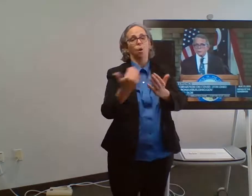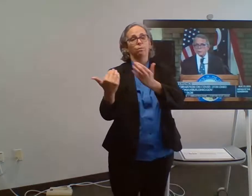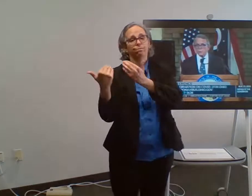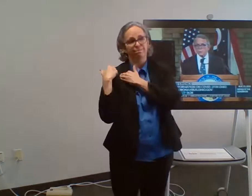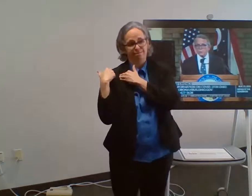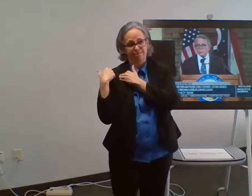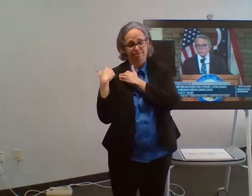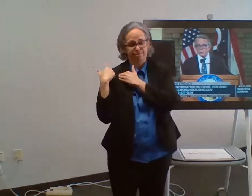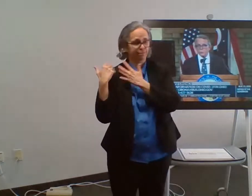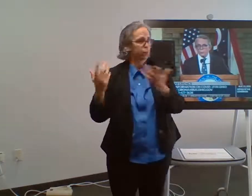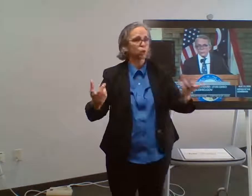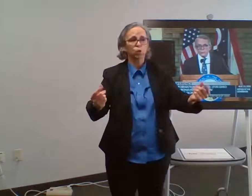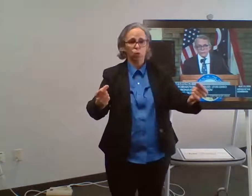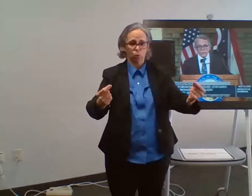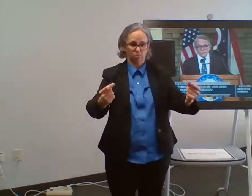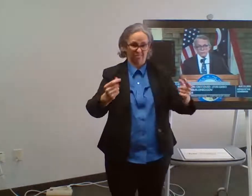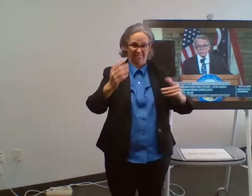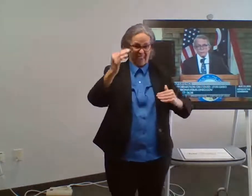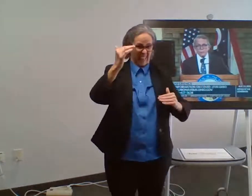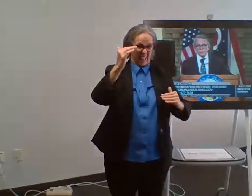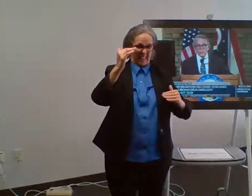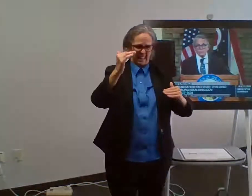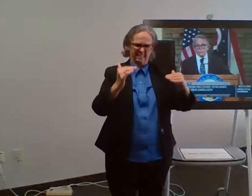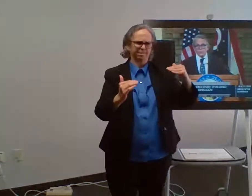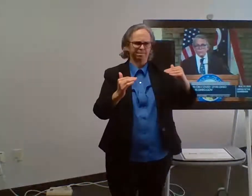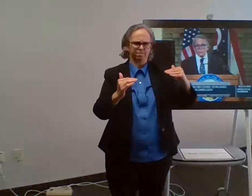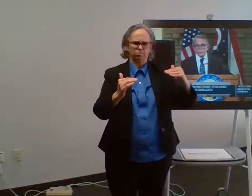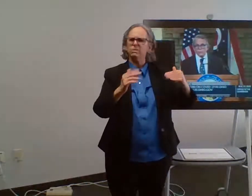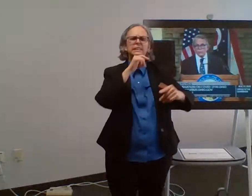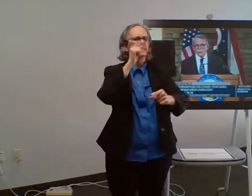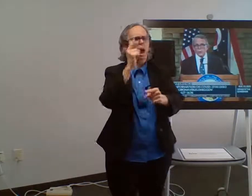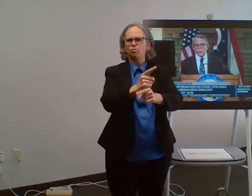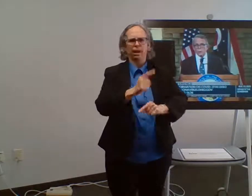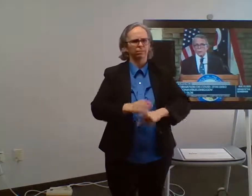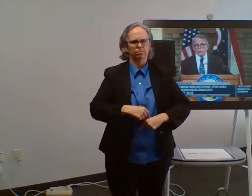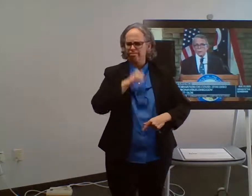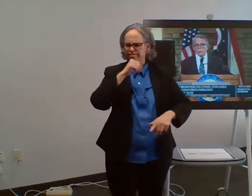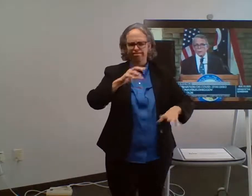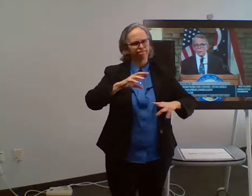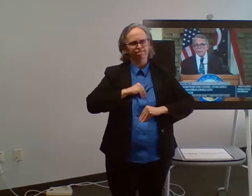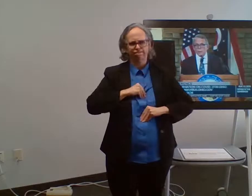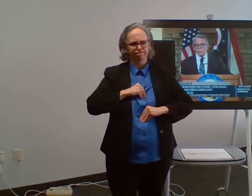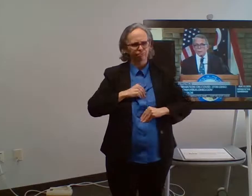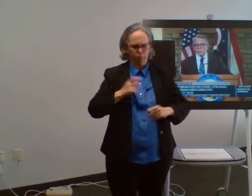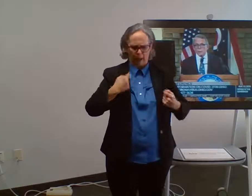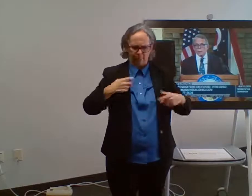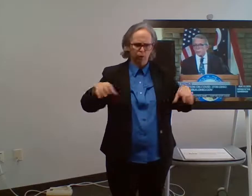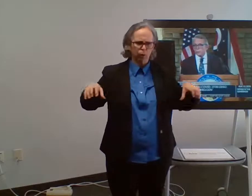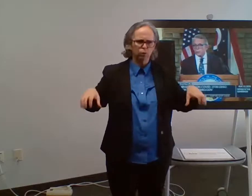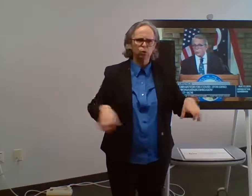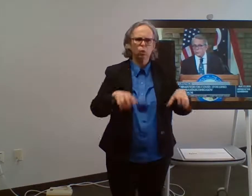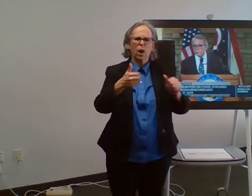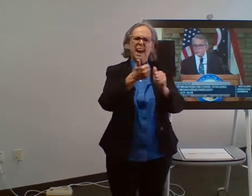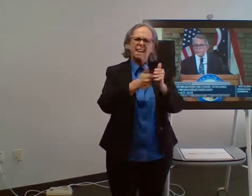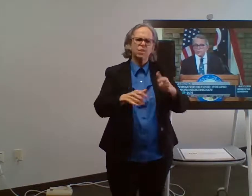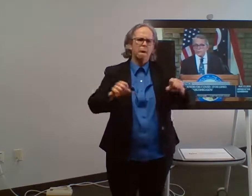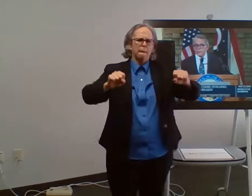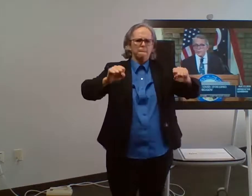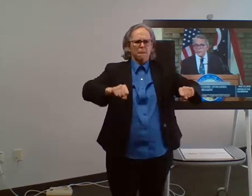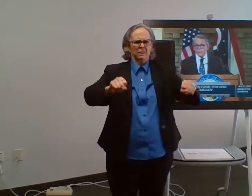say, that's not right. We have to do everything within our power to deal with